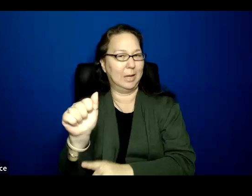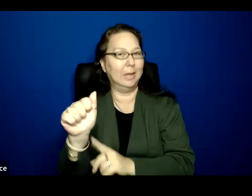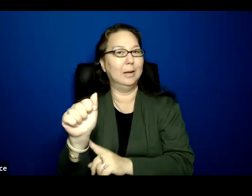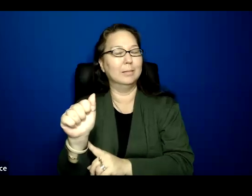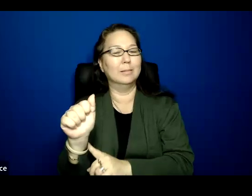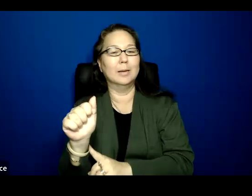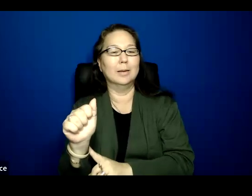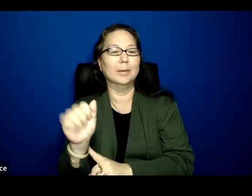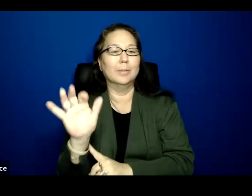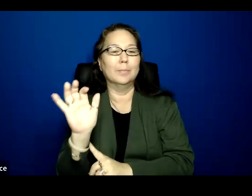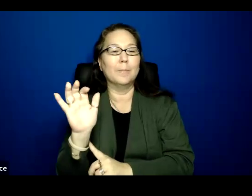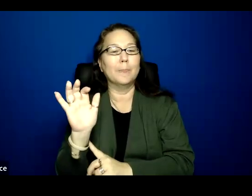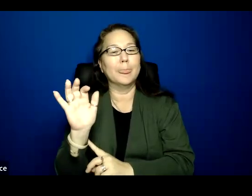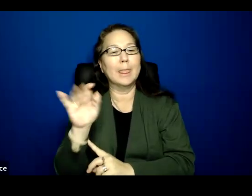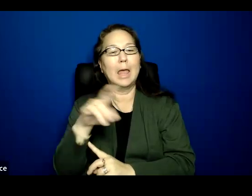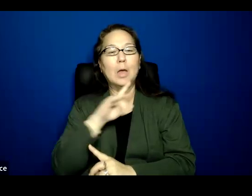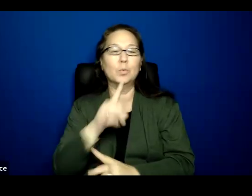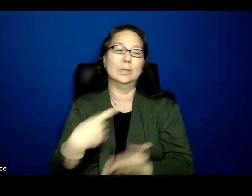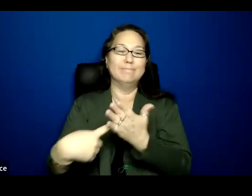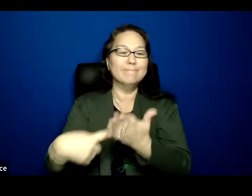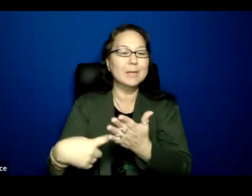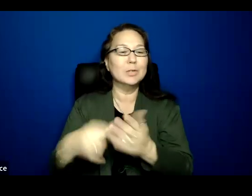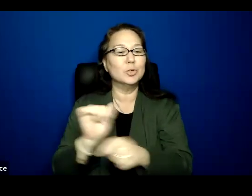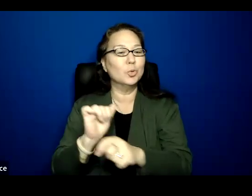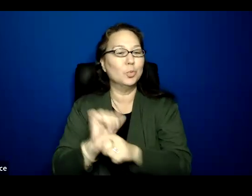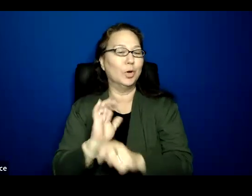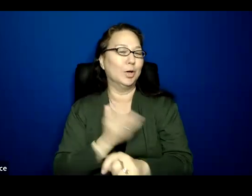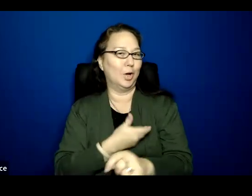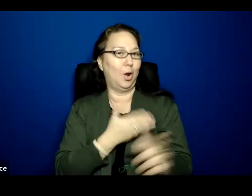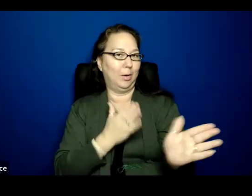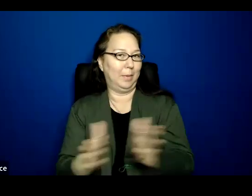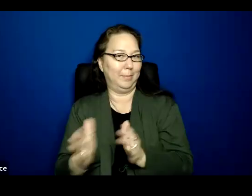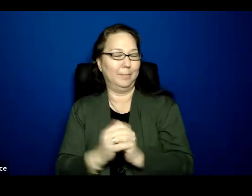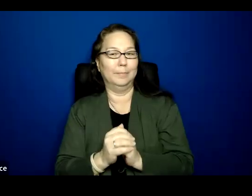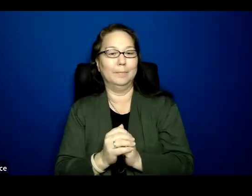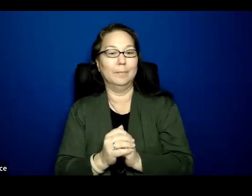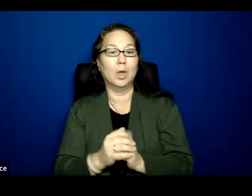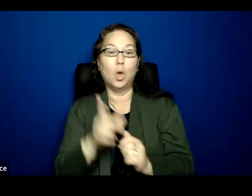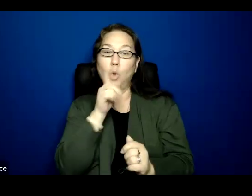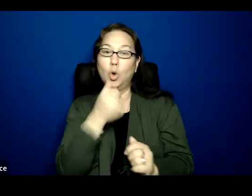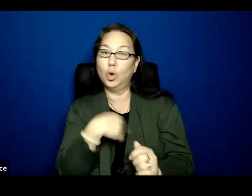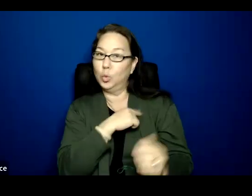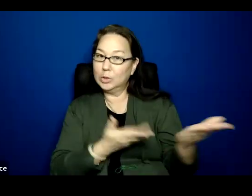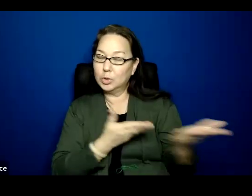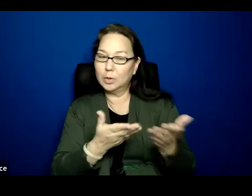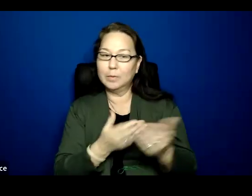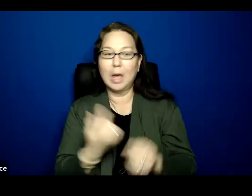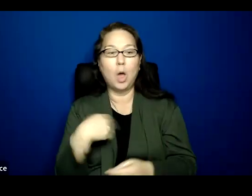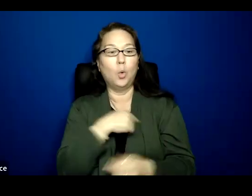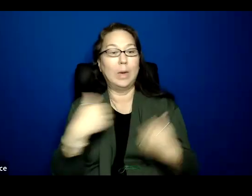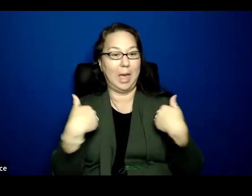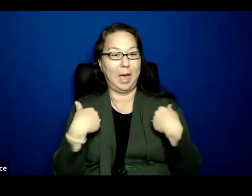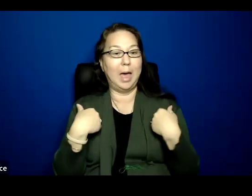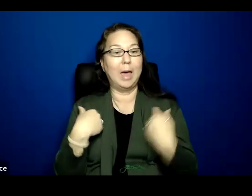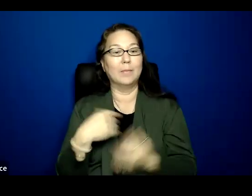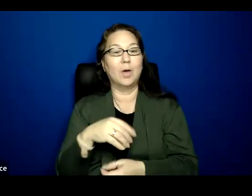plan. We want to ground our discussion in who are we serving. Boston Public Schools educates 47,000 students,